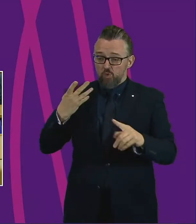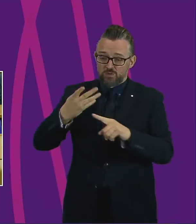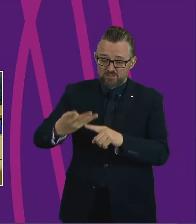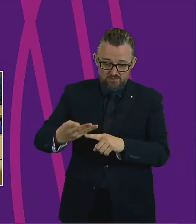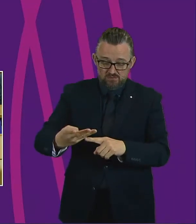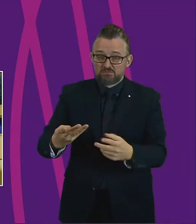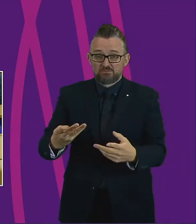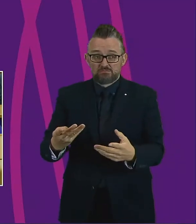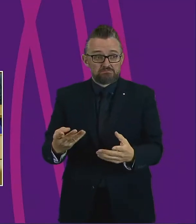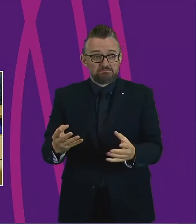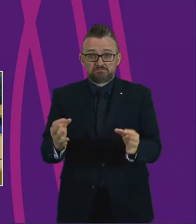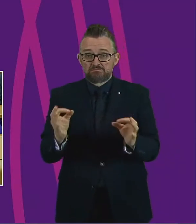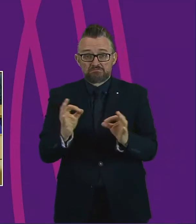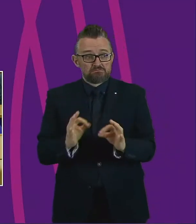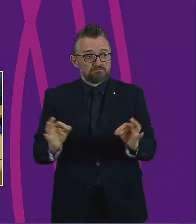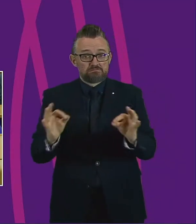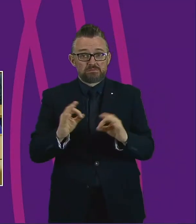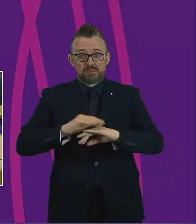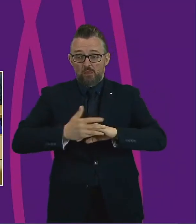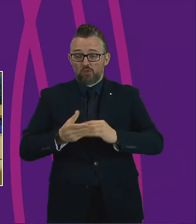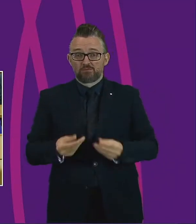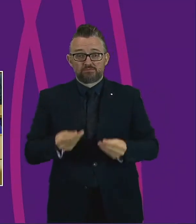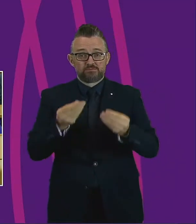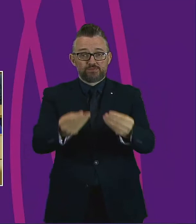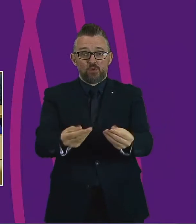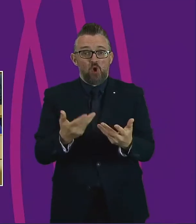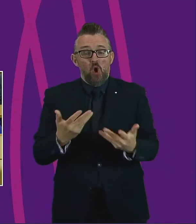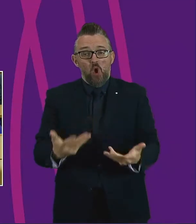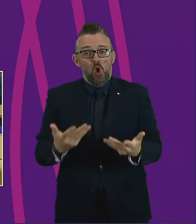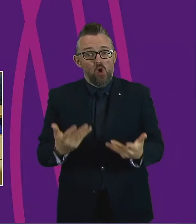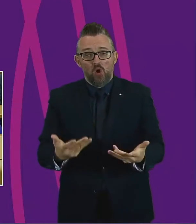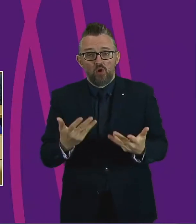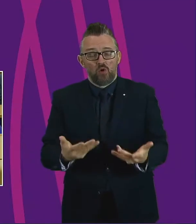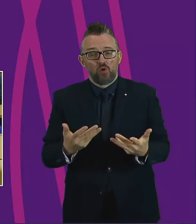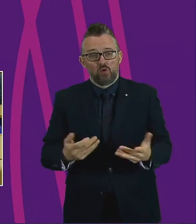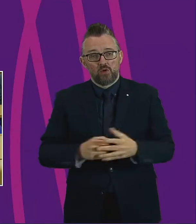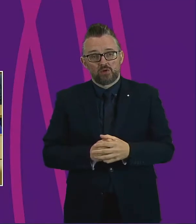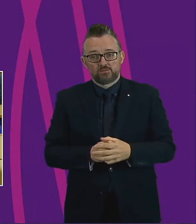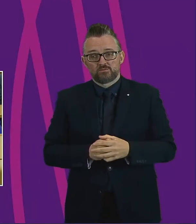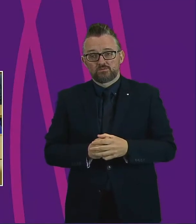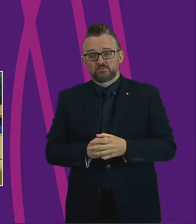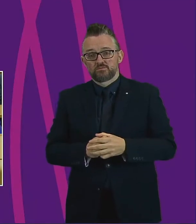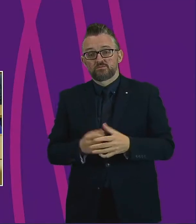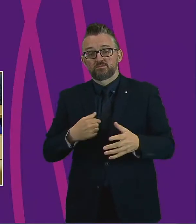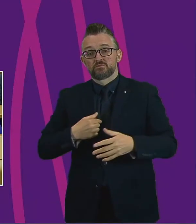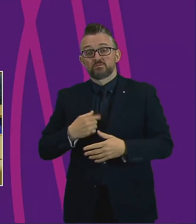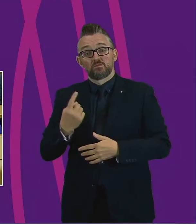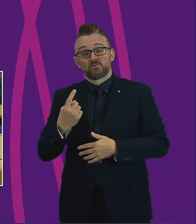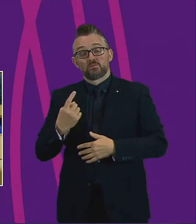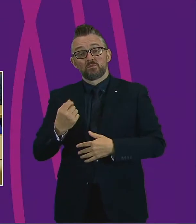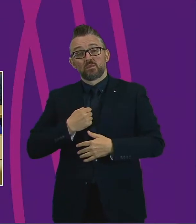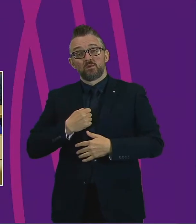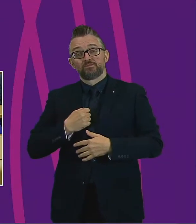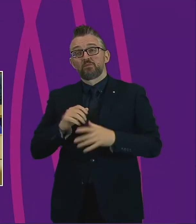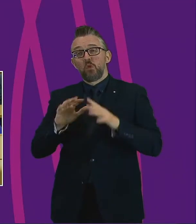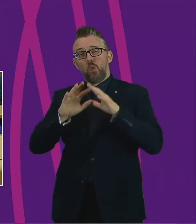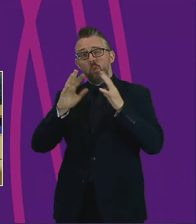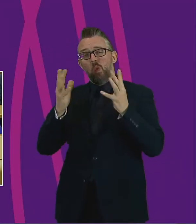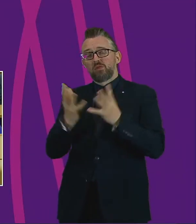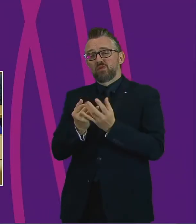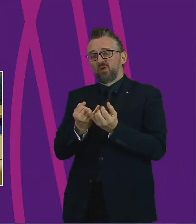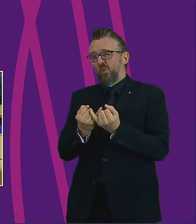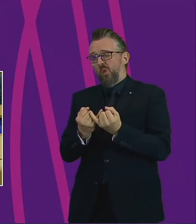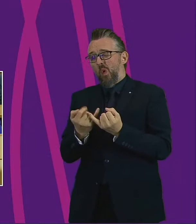still not one single device has been issued, not one. We've got one of the world's worst records on